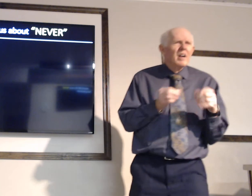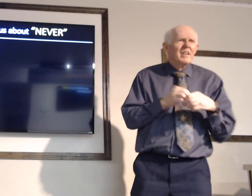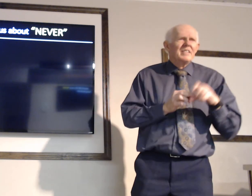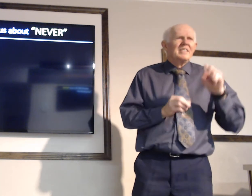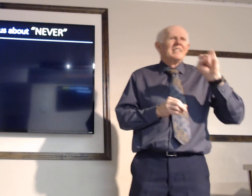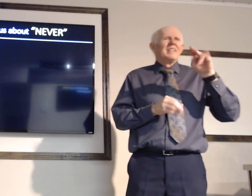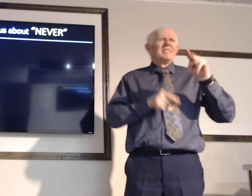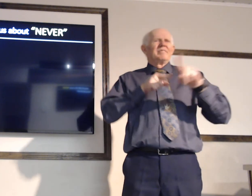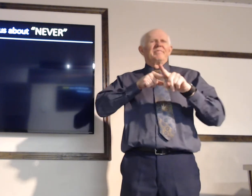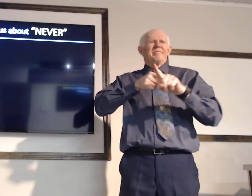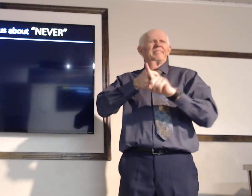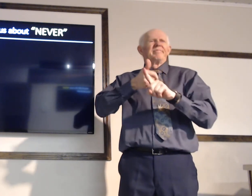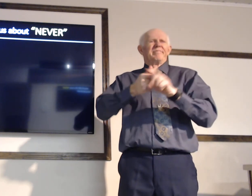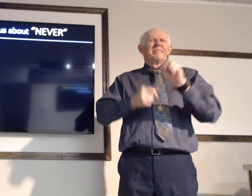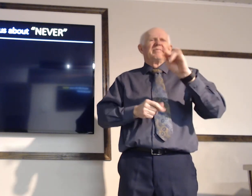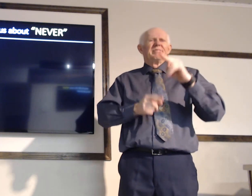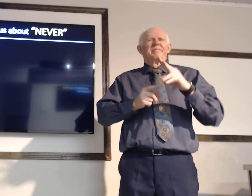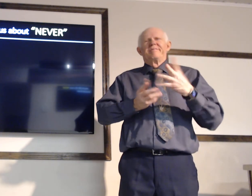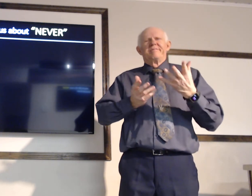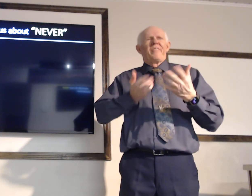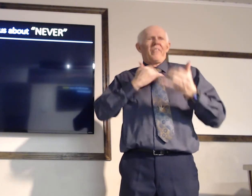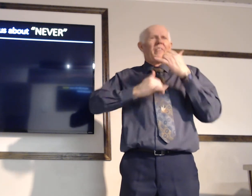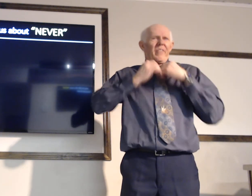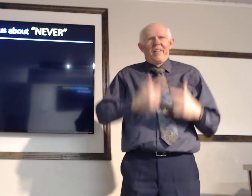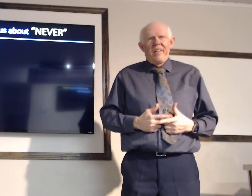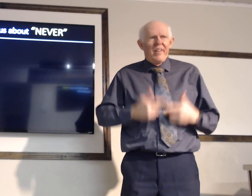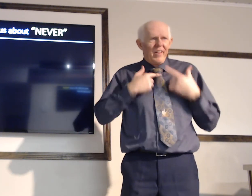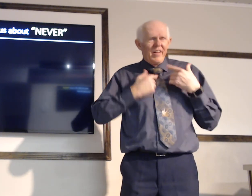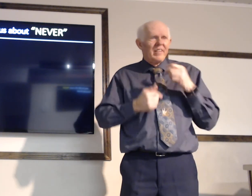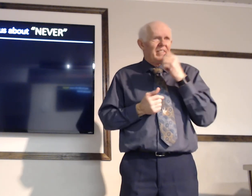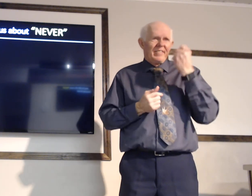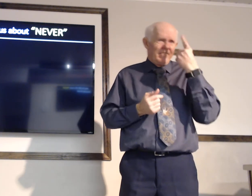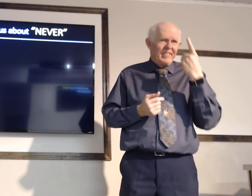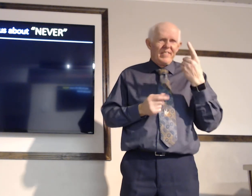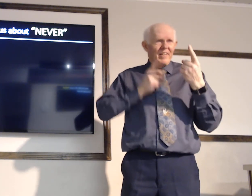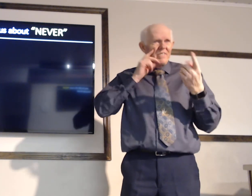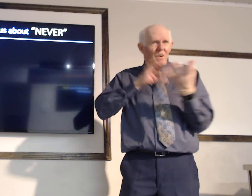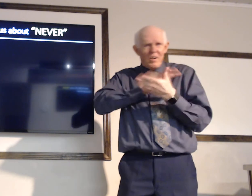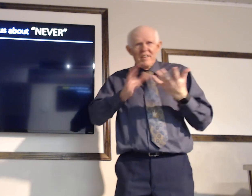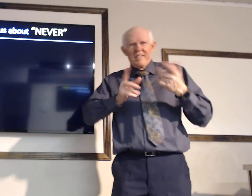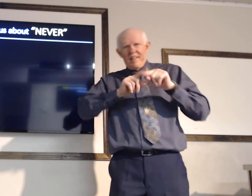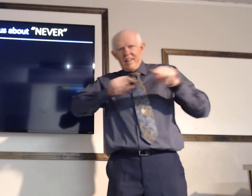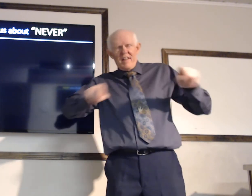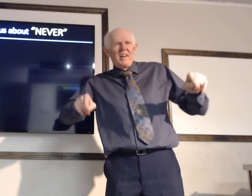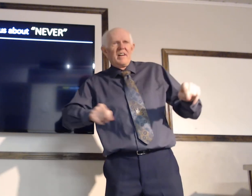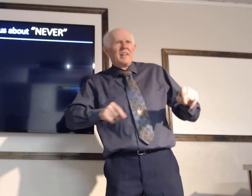wrong. We sin. And we do wrong in our lives, and we don't understand.